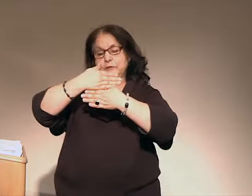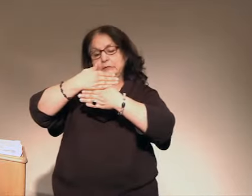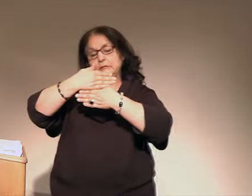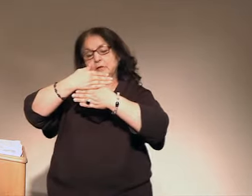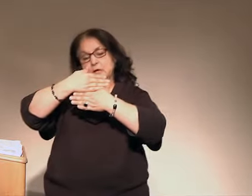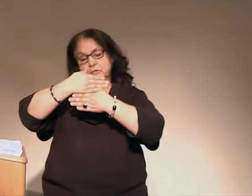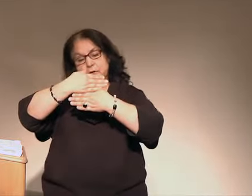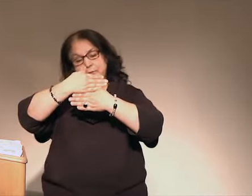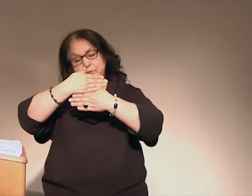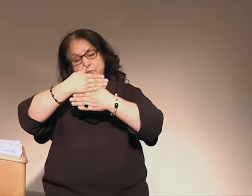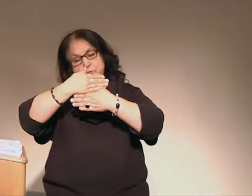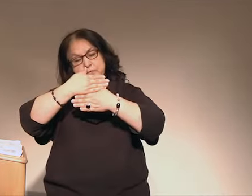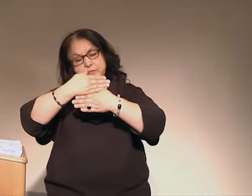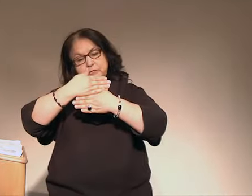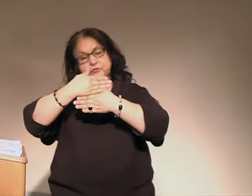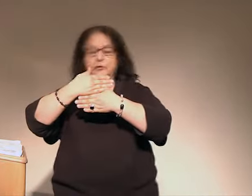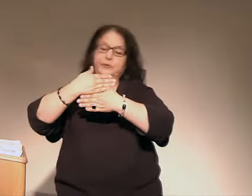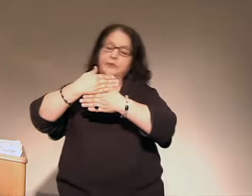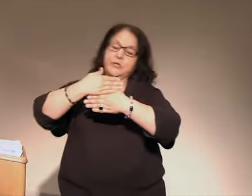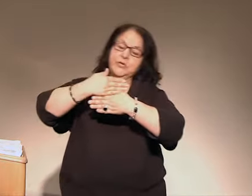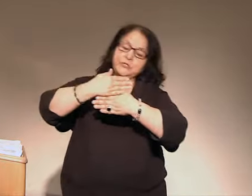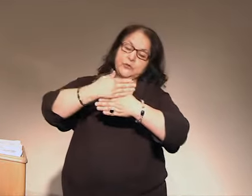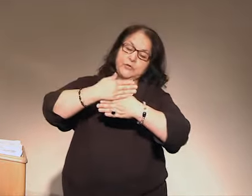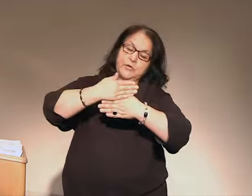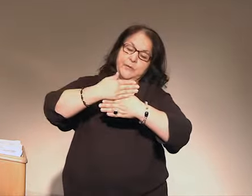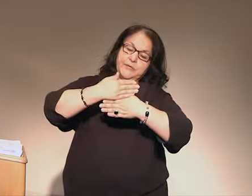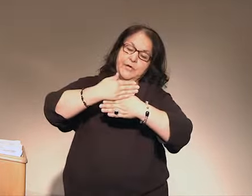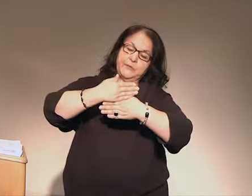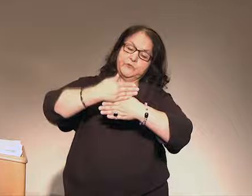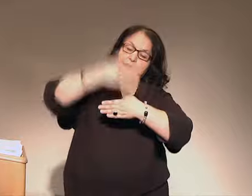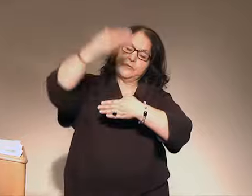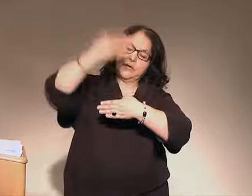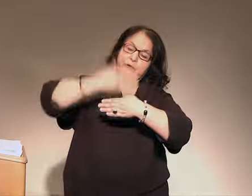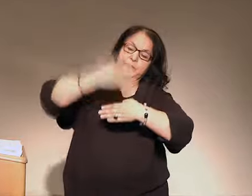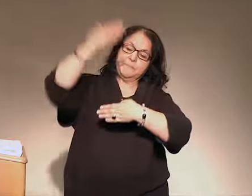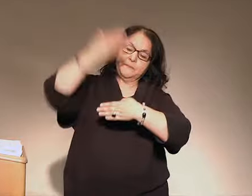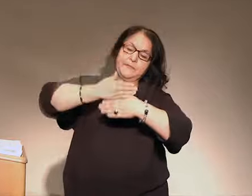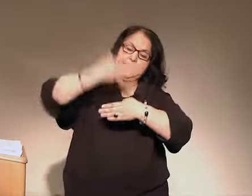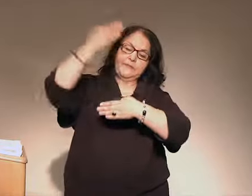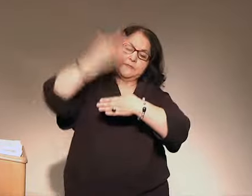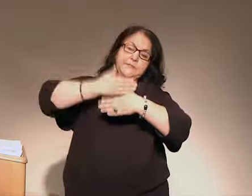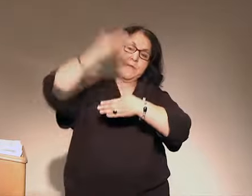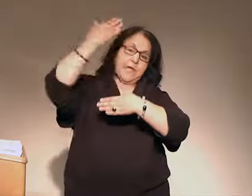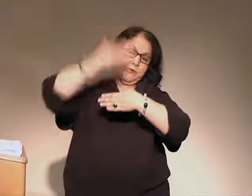The non-dominant will remain stationary. So the dominant hand moves up and down. This is the noun.